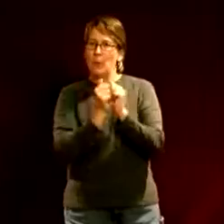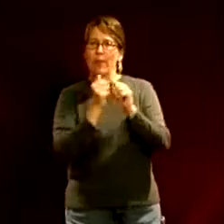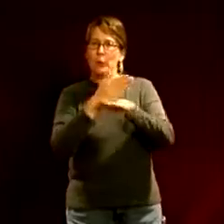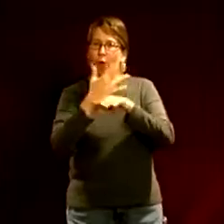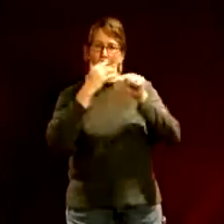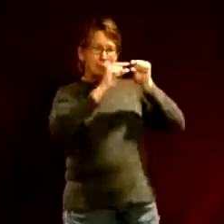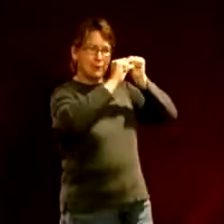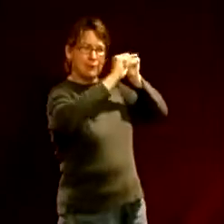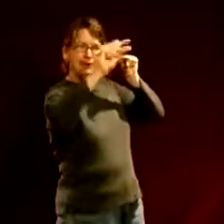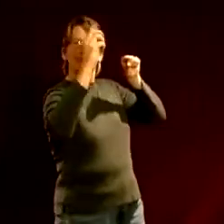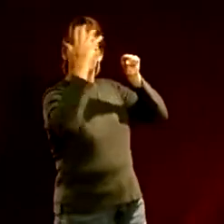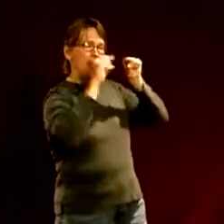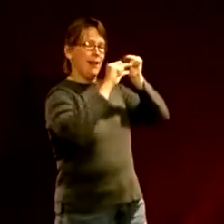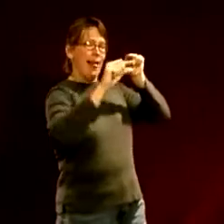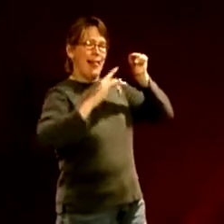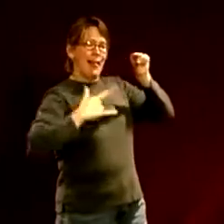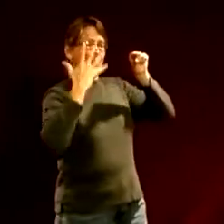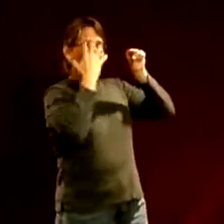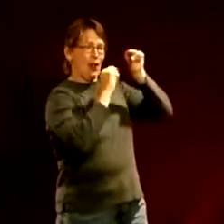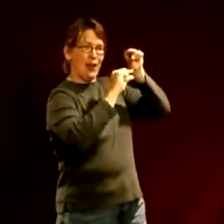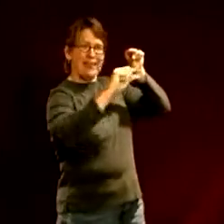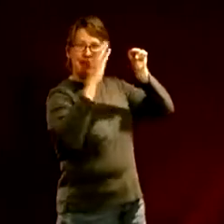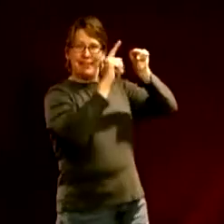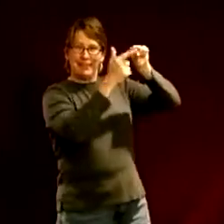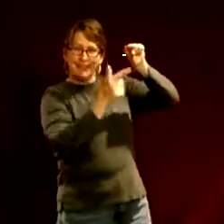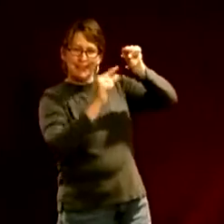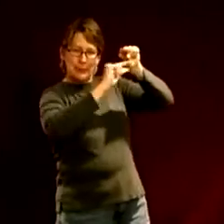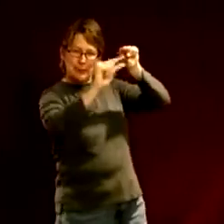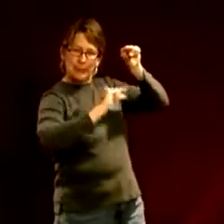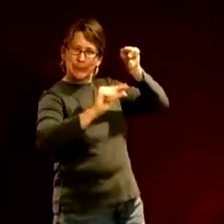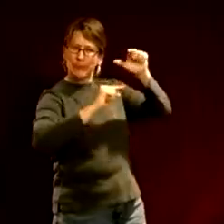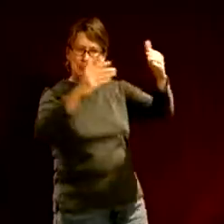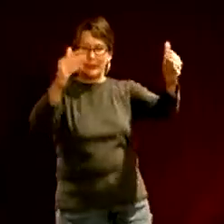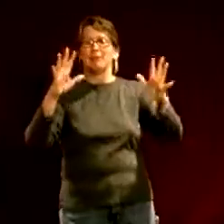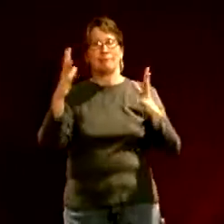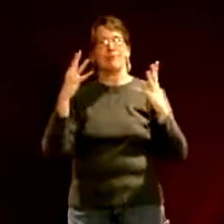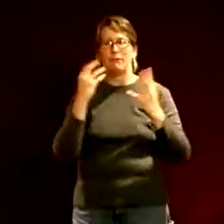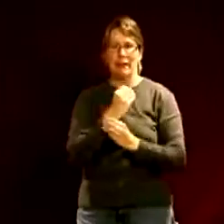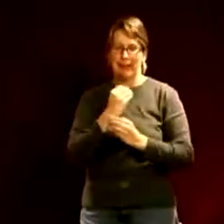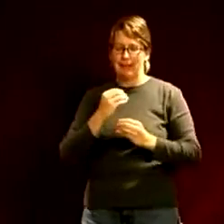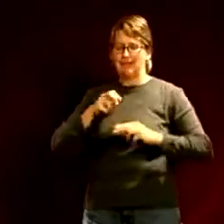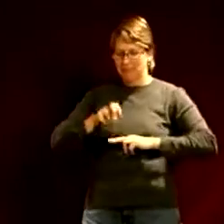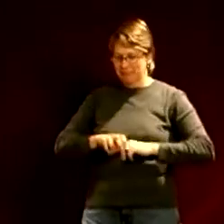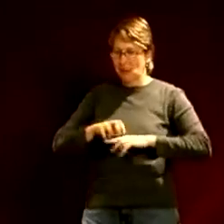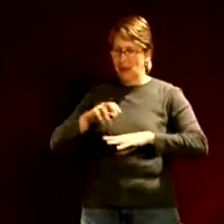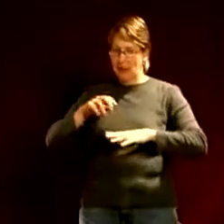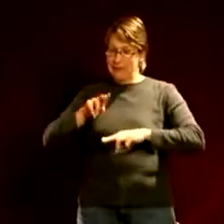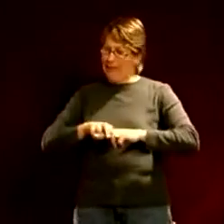just beautiful, the wood and how it glistens and how you can see the different grains and the different layers of wood. It's incredible. I can't even explain